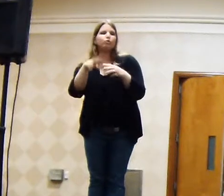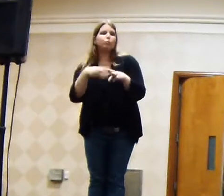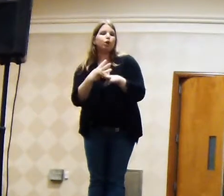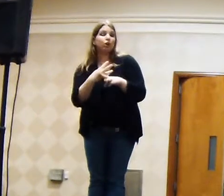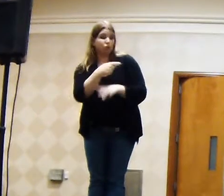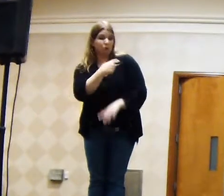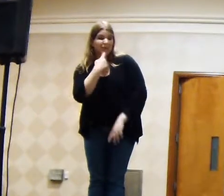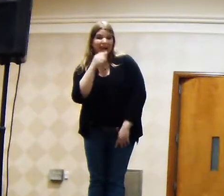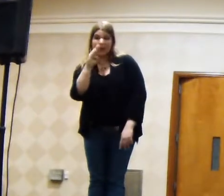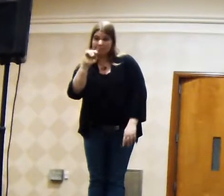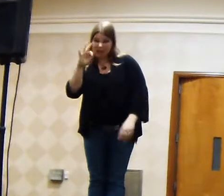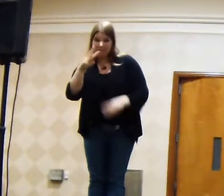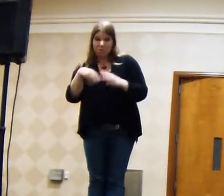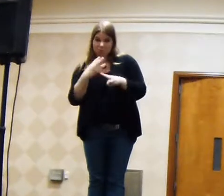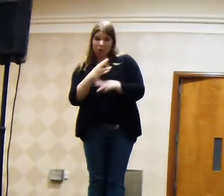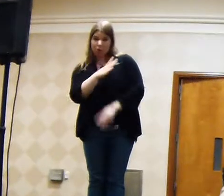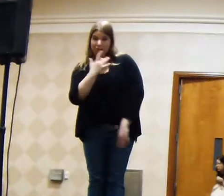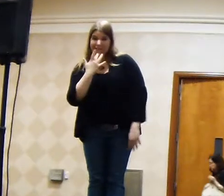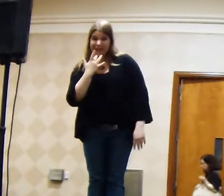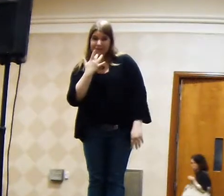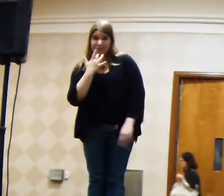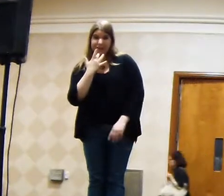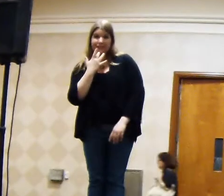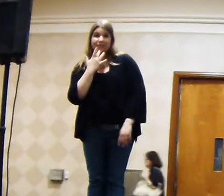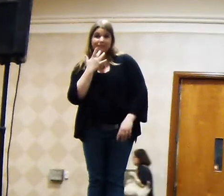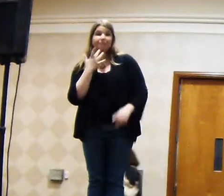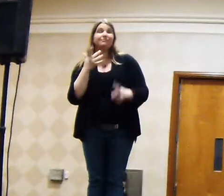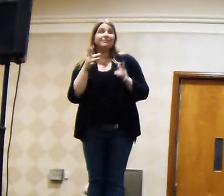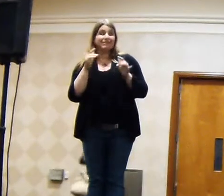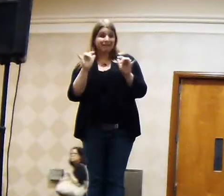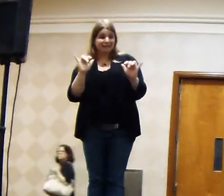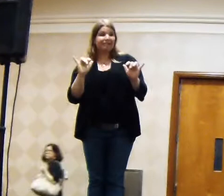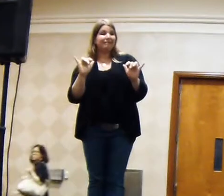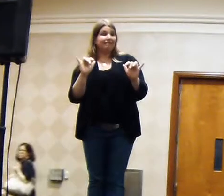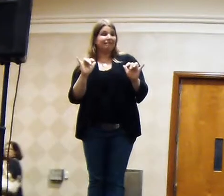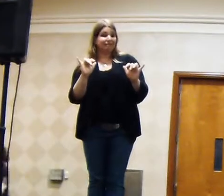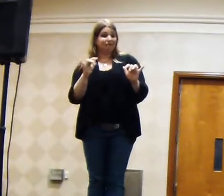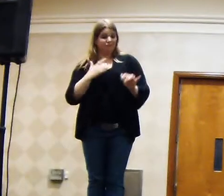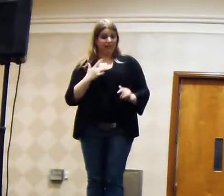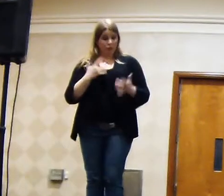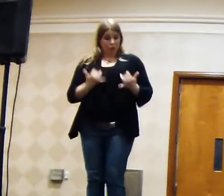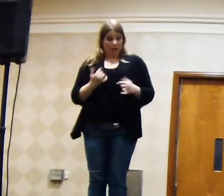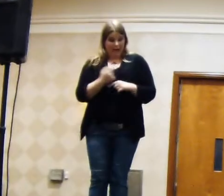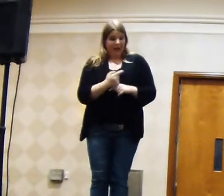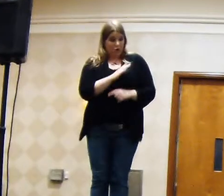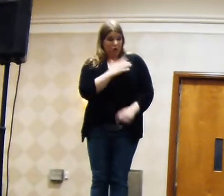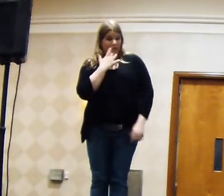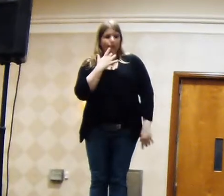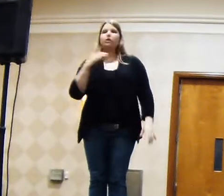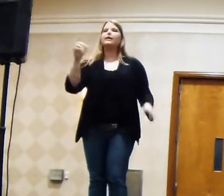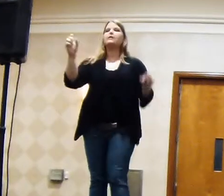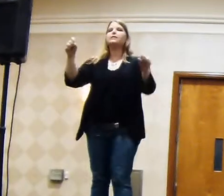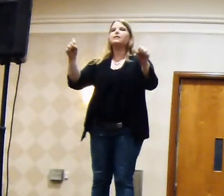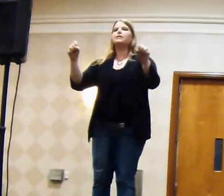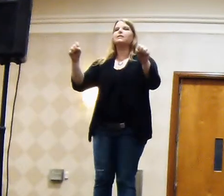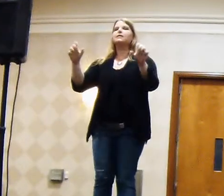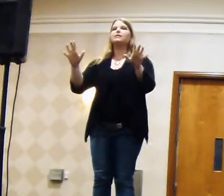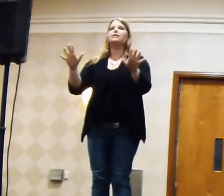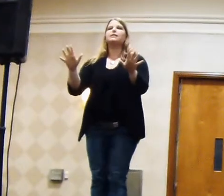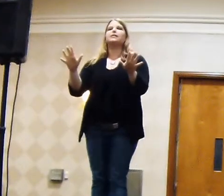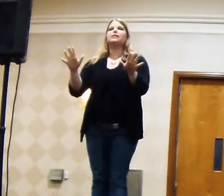World, and it's something that is still represented in your reel today, right? Yeah, I mean, I was